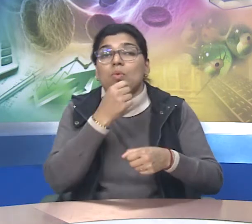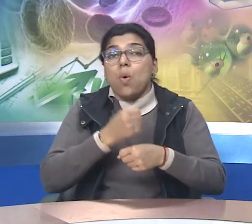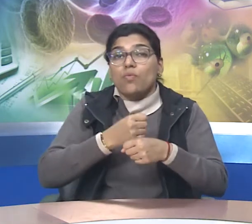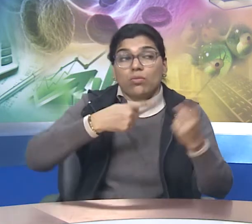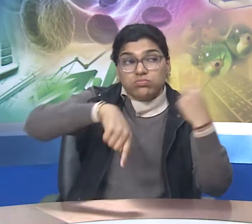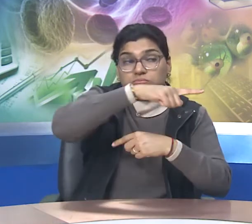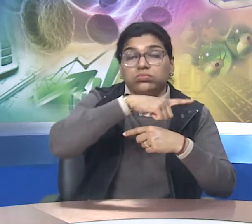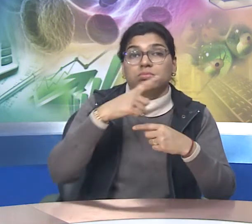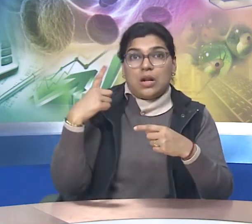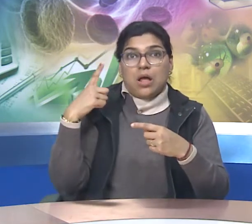Although